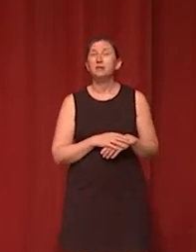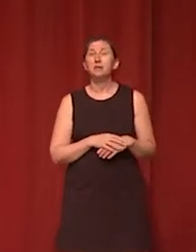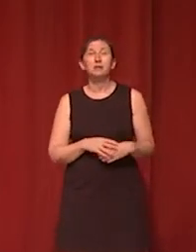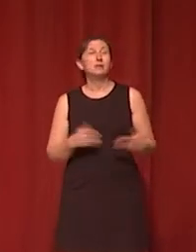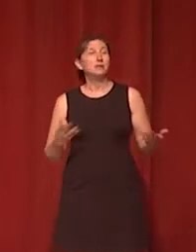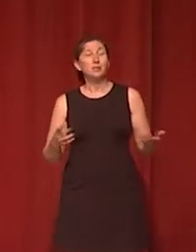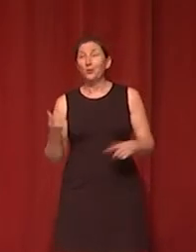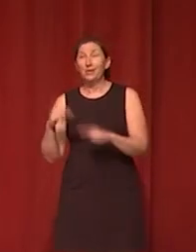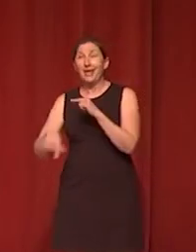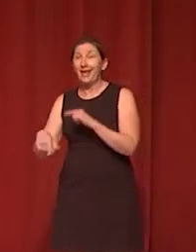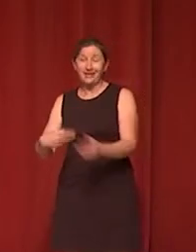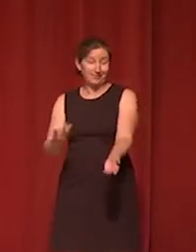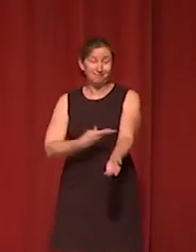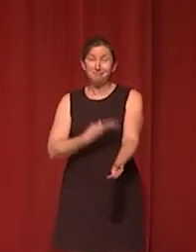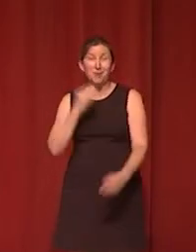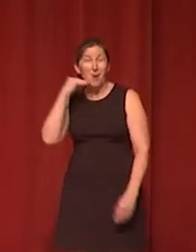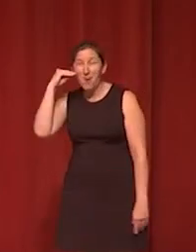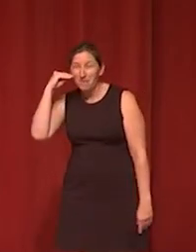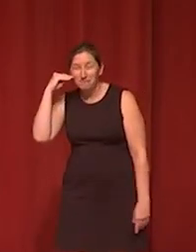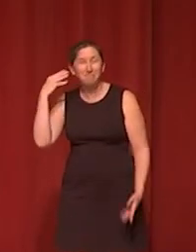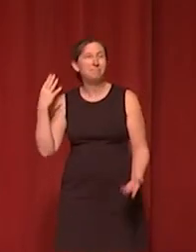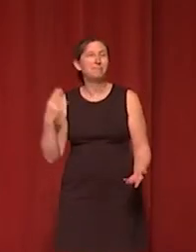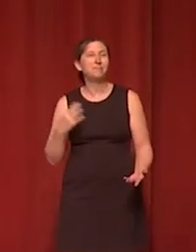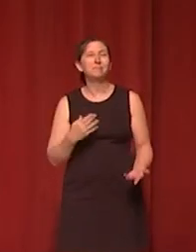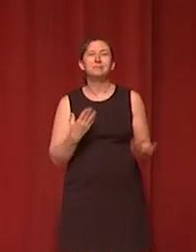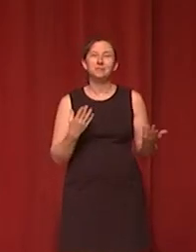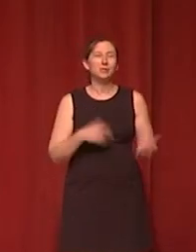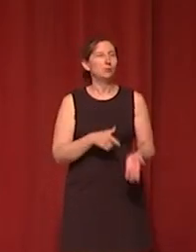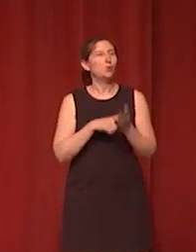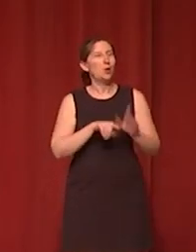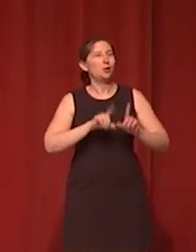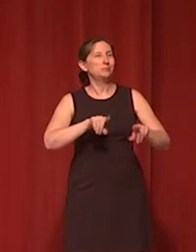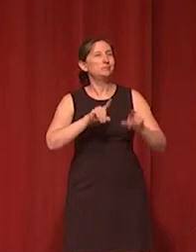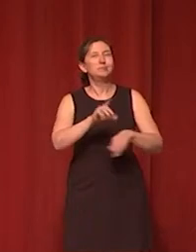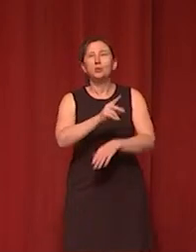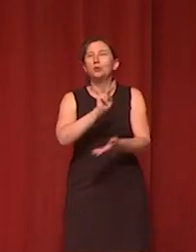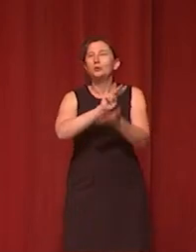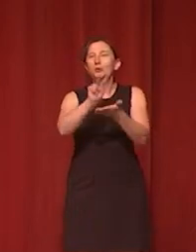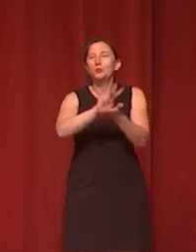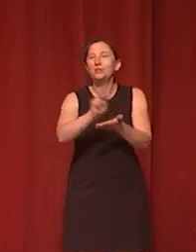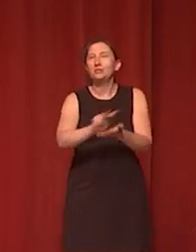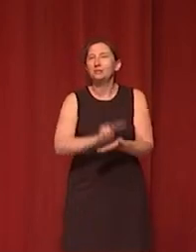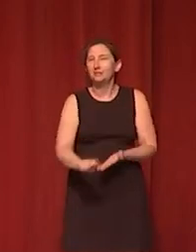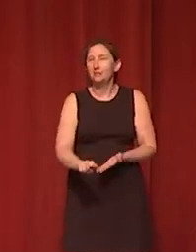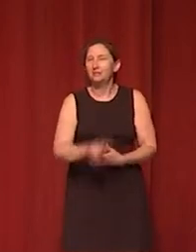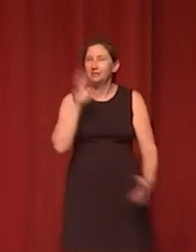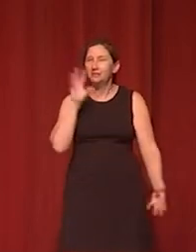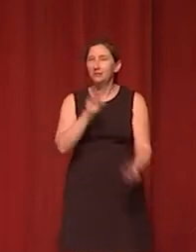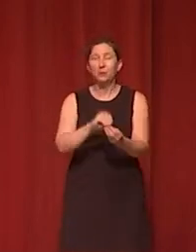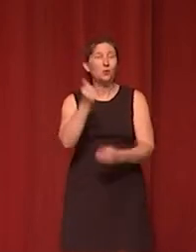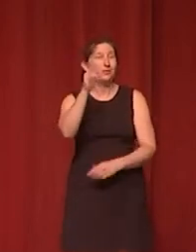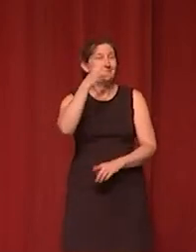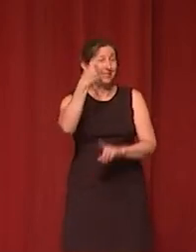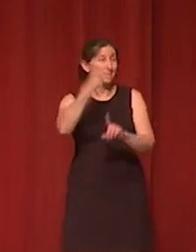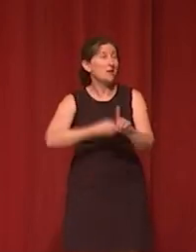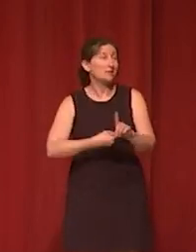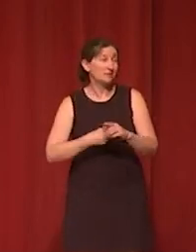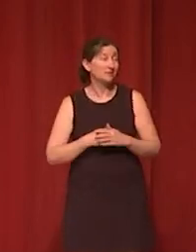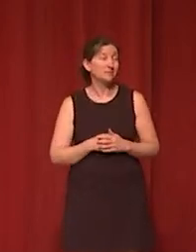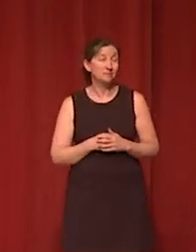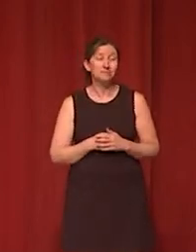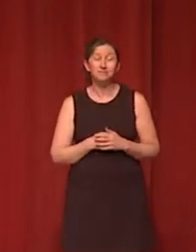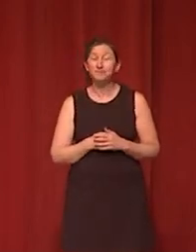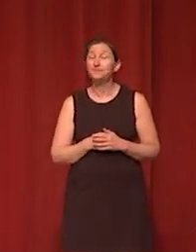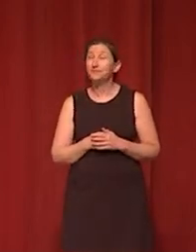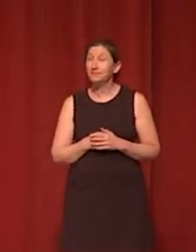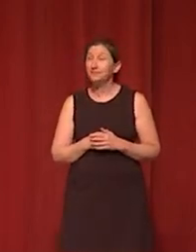therapy. It's given every 2 weeks for a total course of 18 months. So when